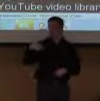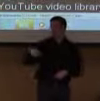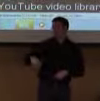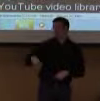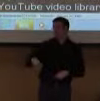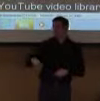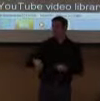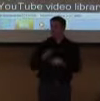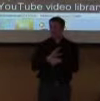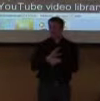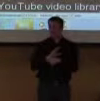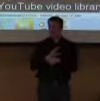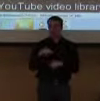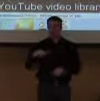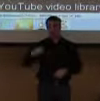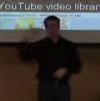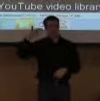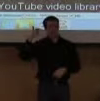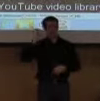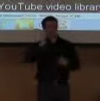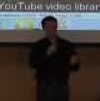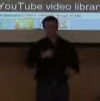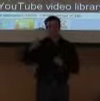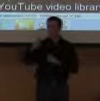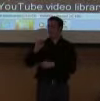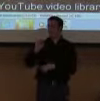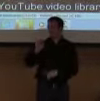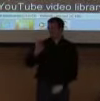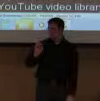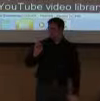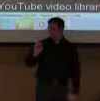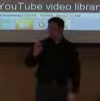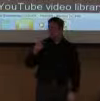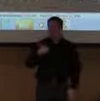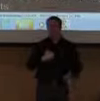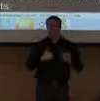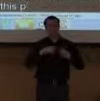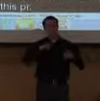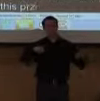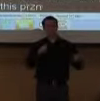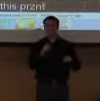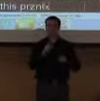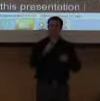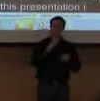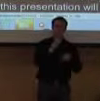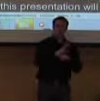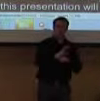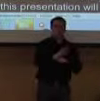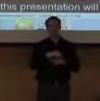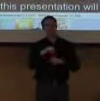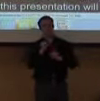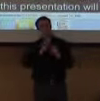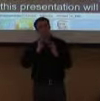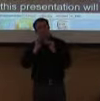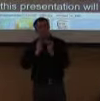this video of this presentation will be up there. We have videos, we've done interviews with some of our mentors